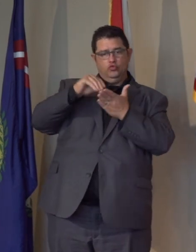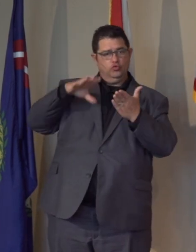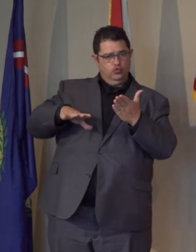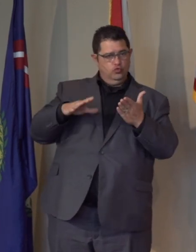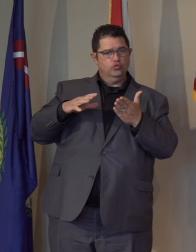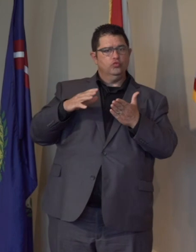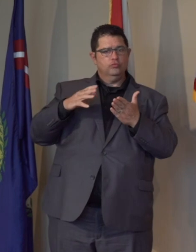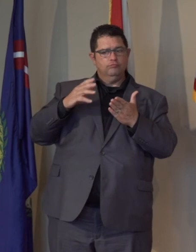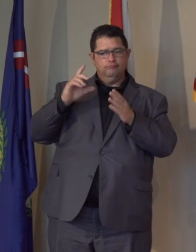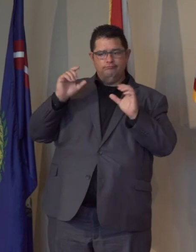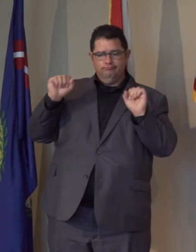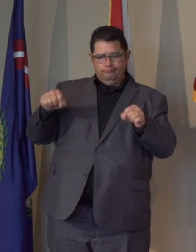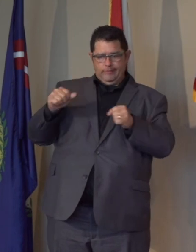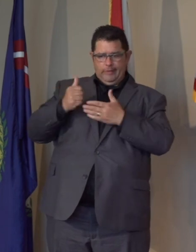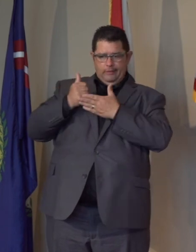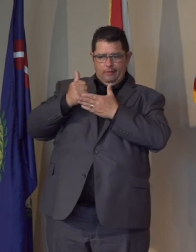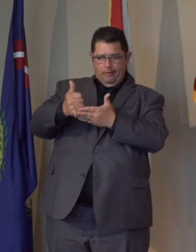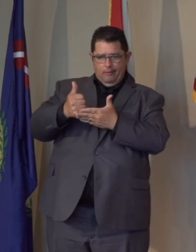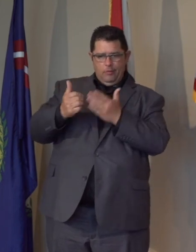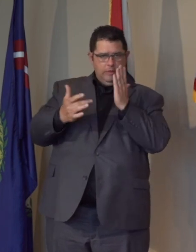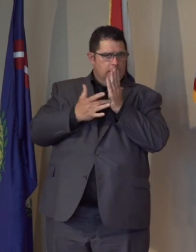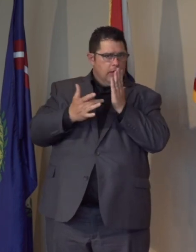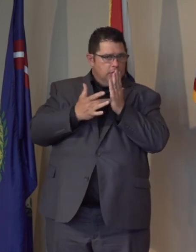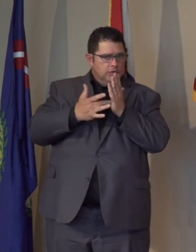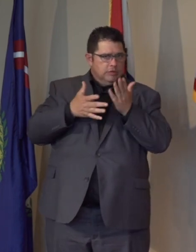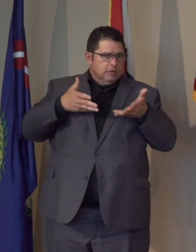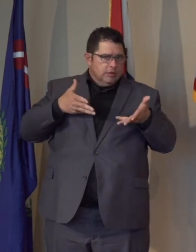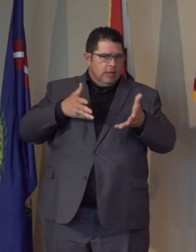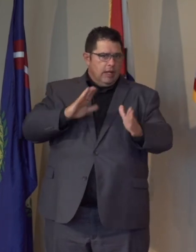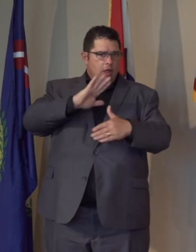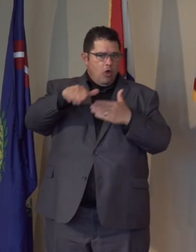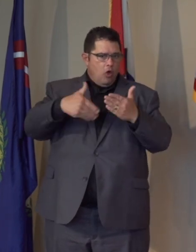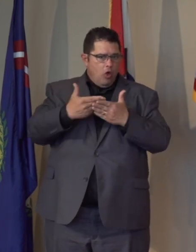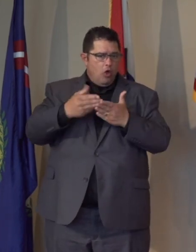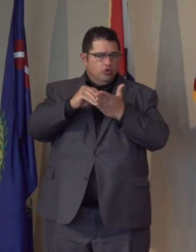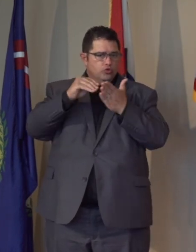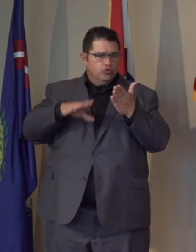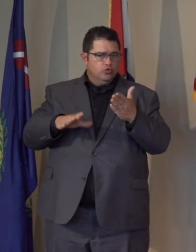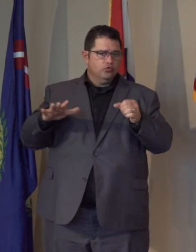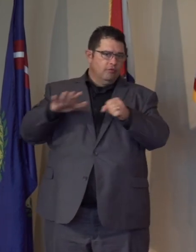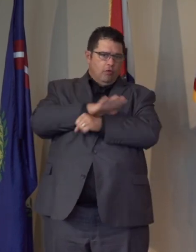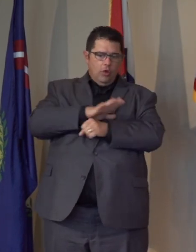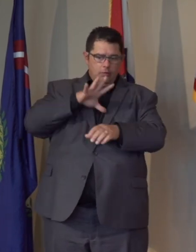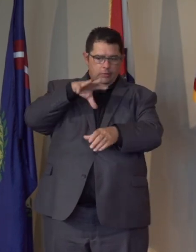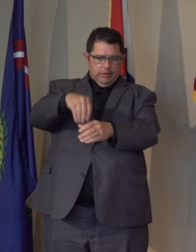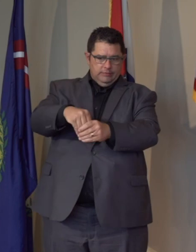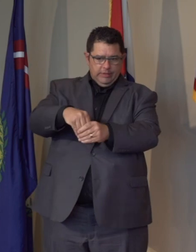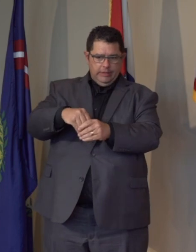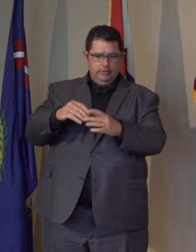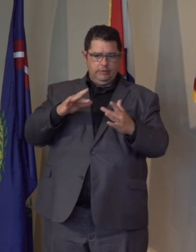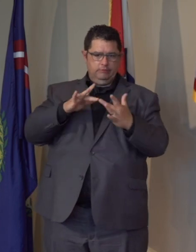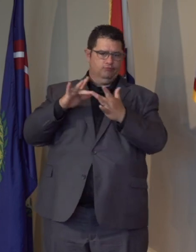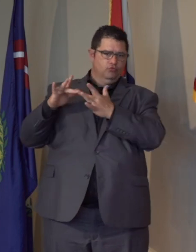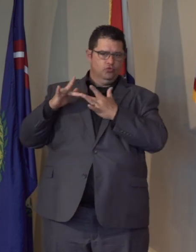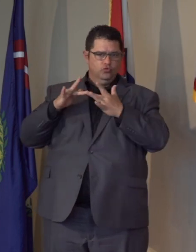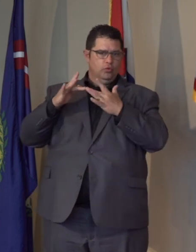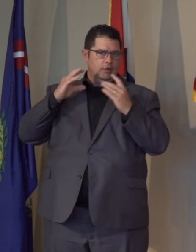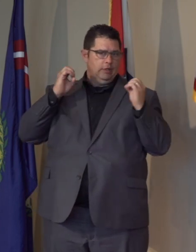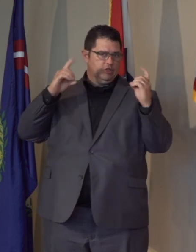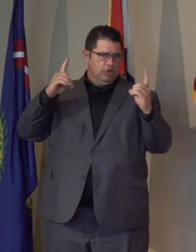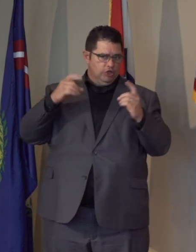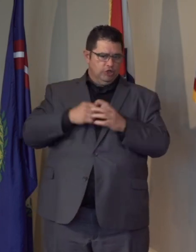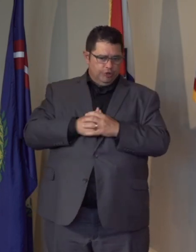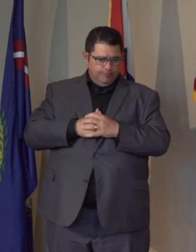help with technology that will allow all of our students to fully participate in virtual education,